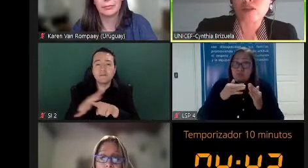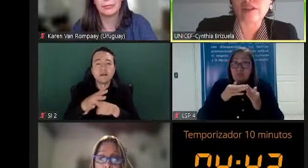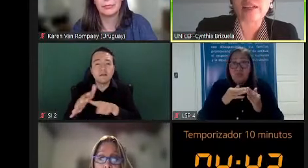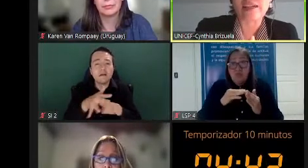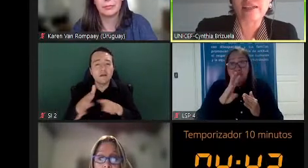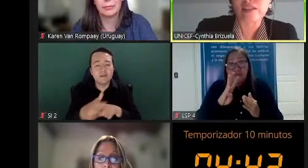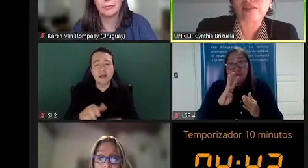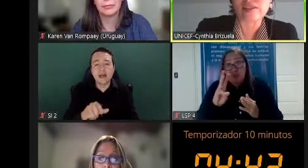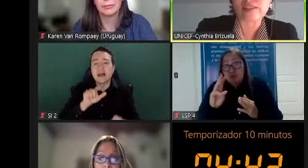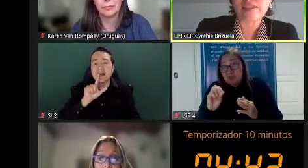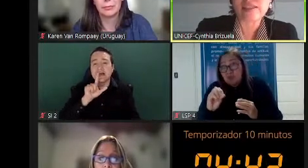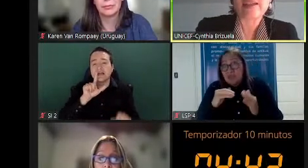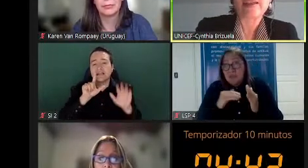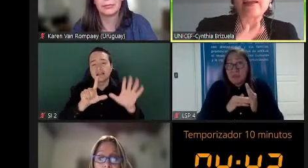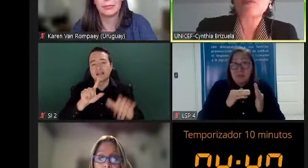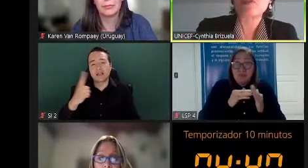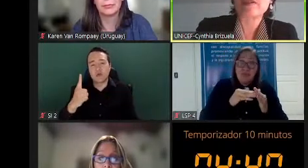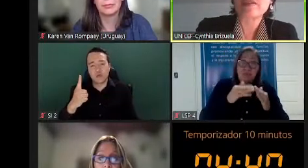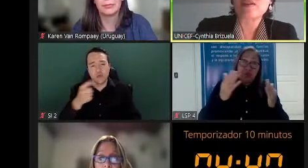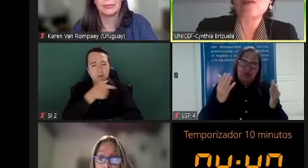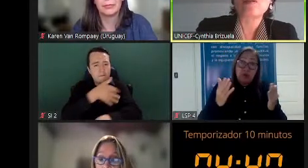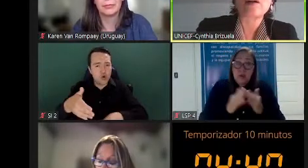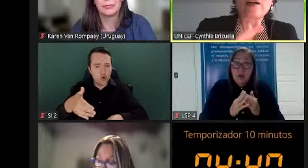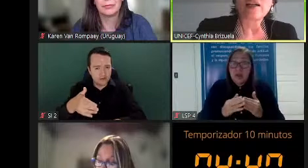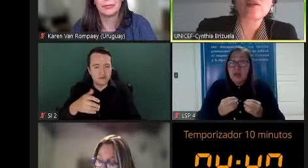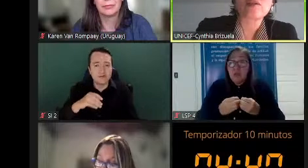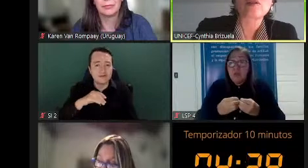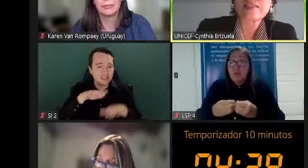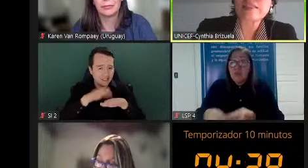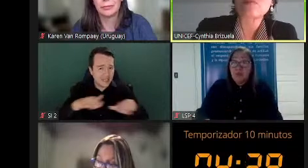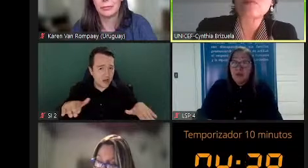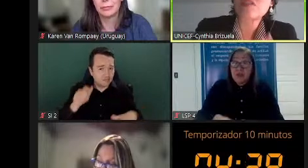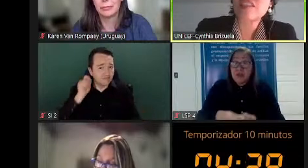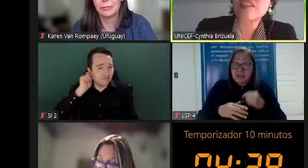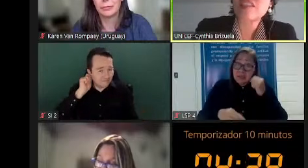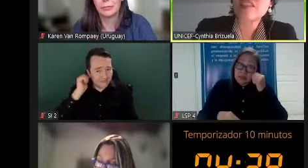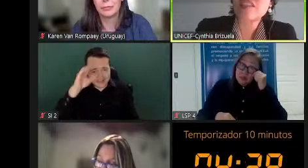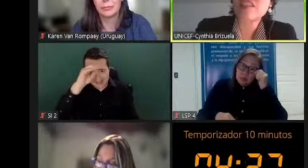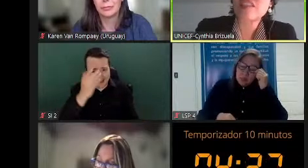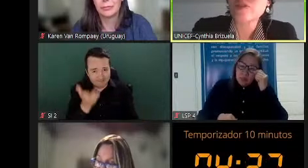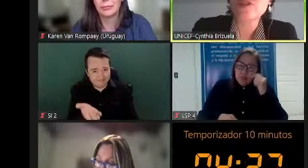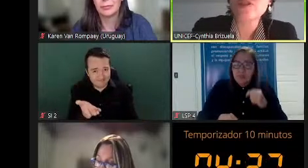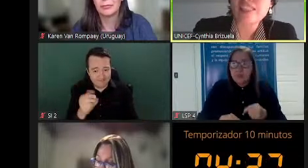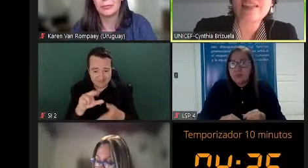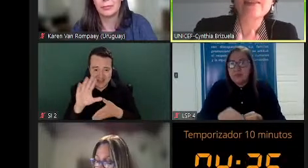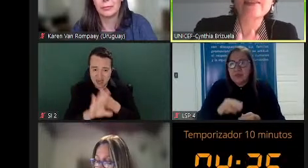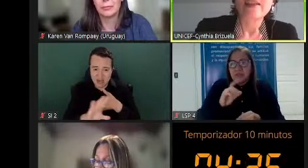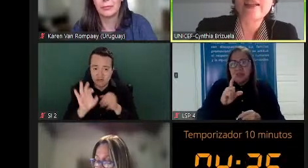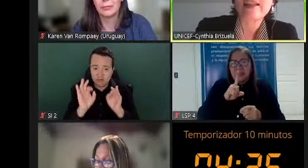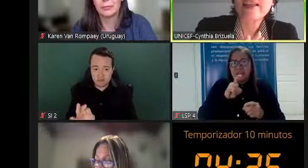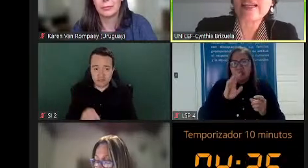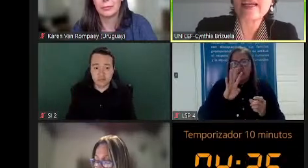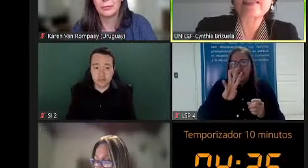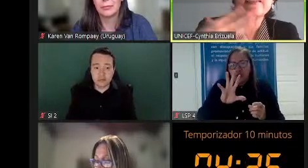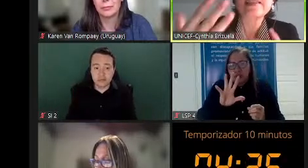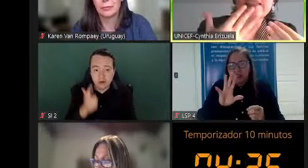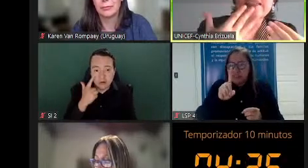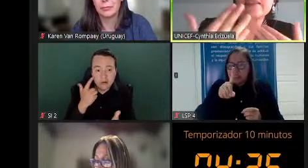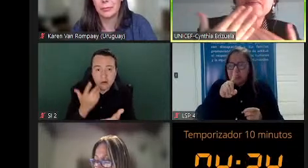million children in all of the region and we've had about